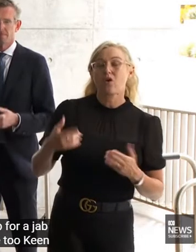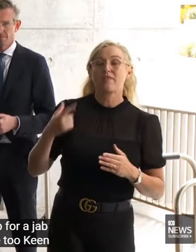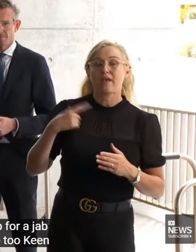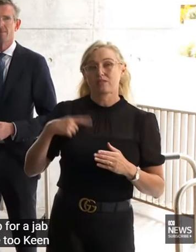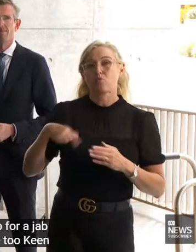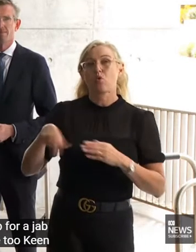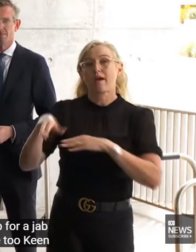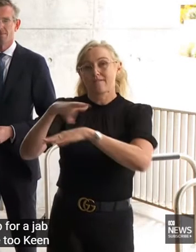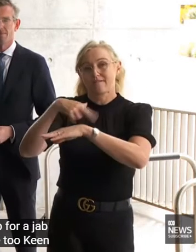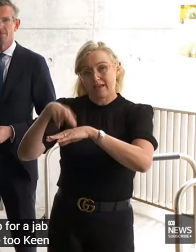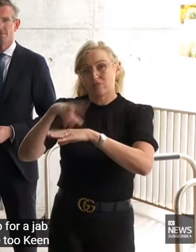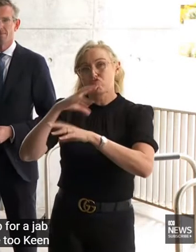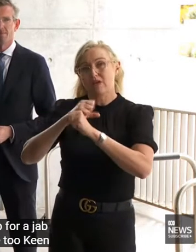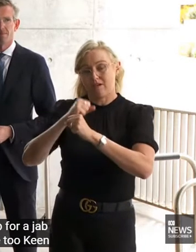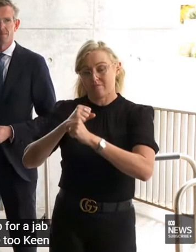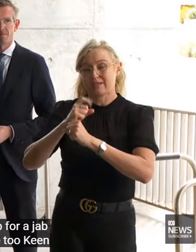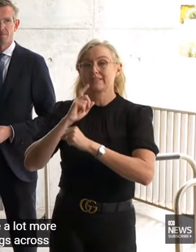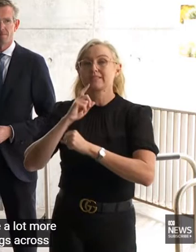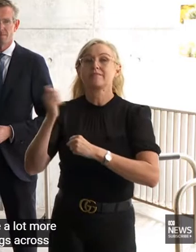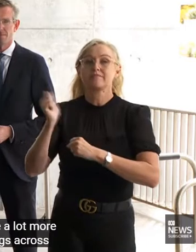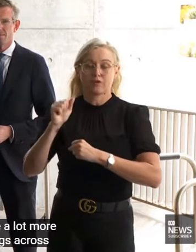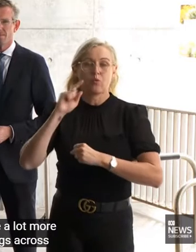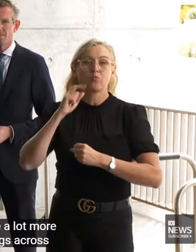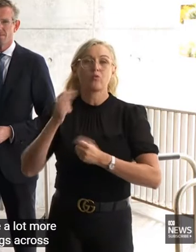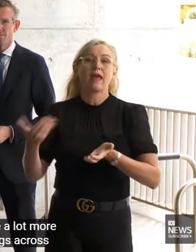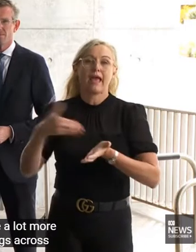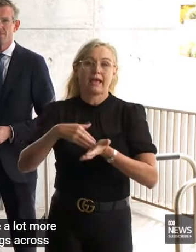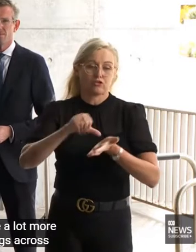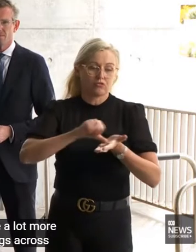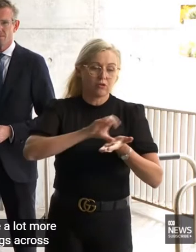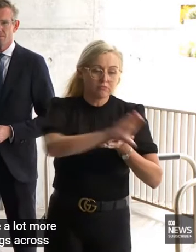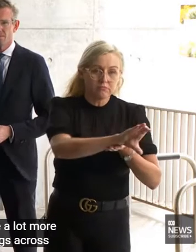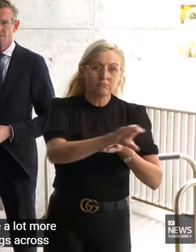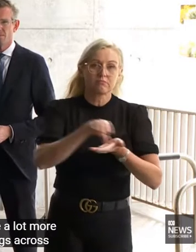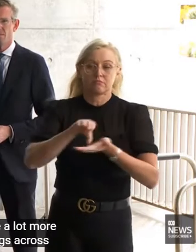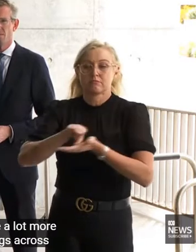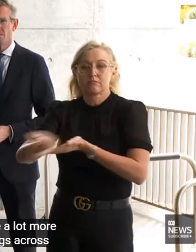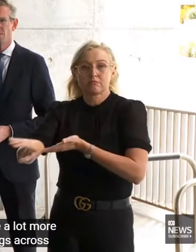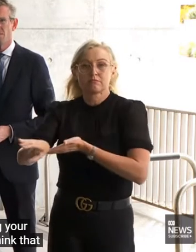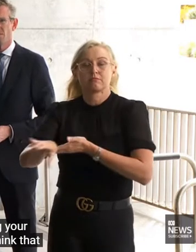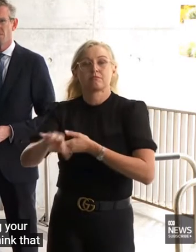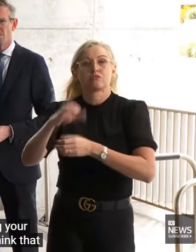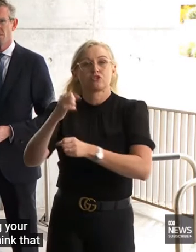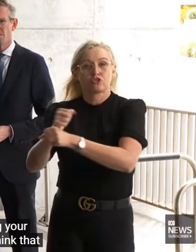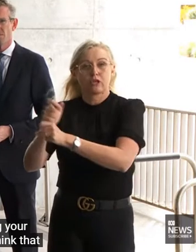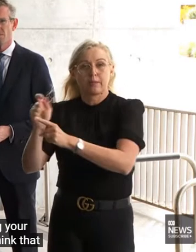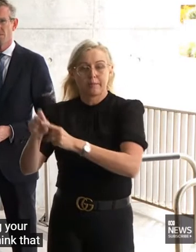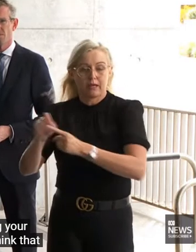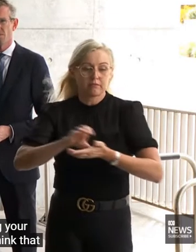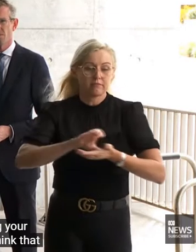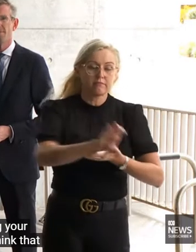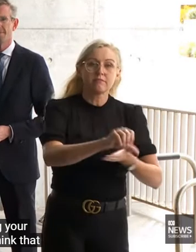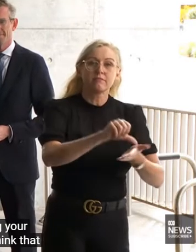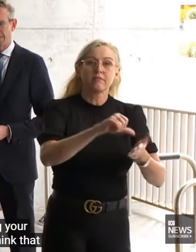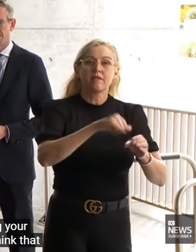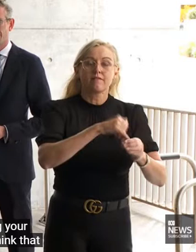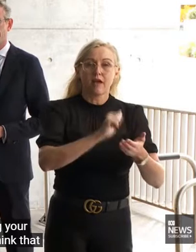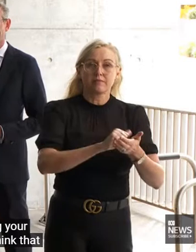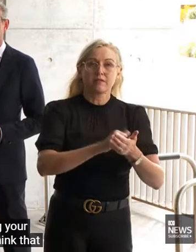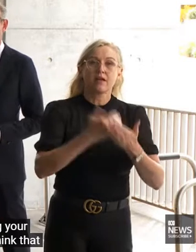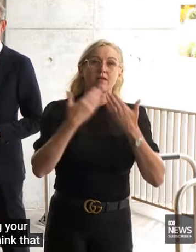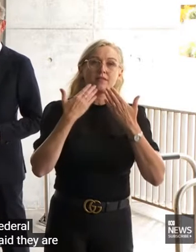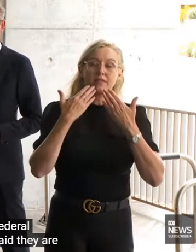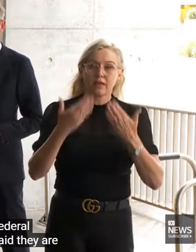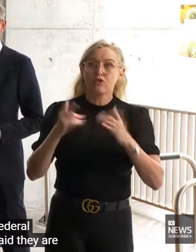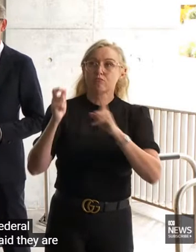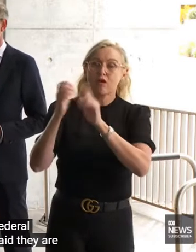they are going to step up and actually pay additional funds to GPs and to pharmacists, we should all say thank you to the Prime Minister and thank you to the Federal Health